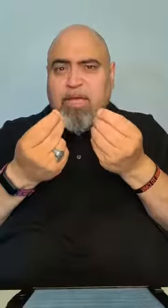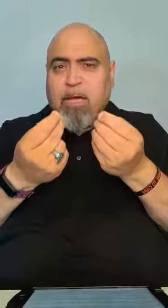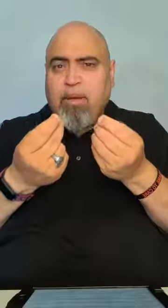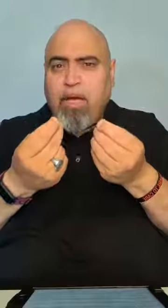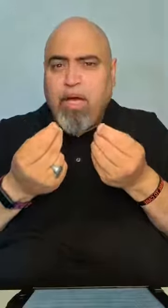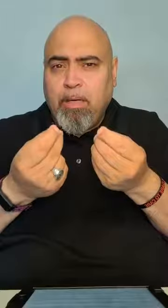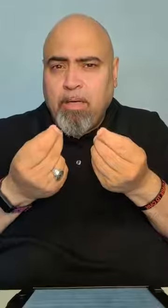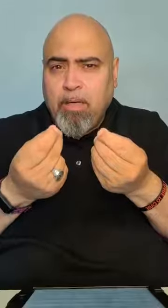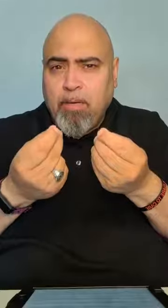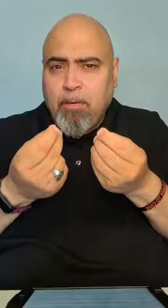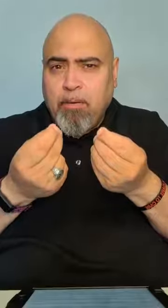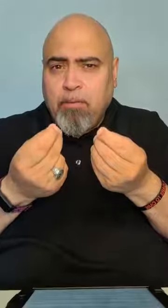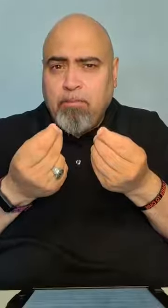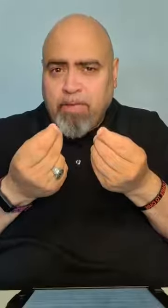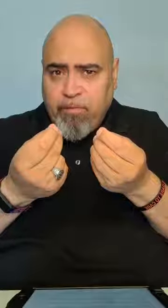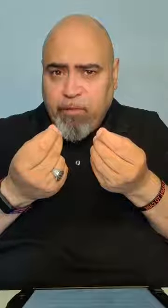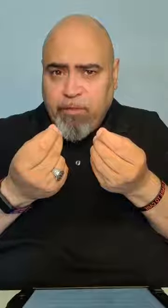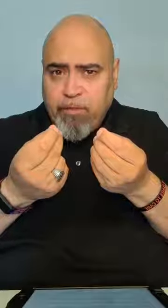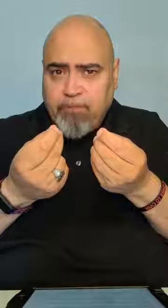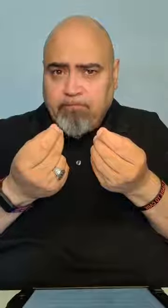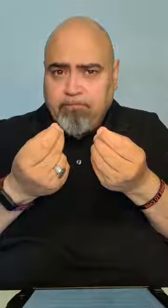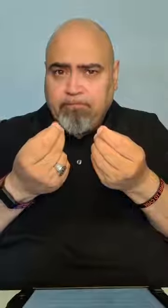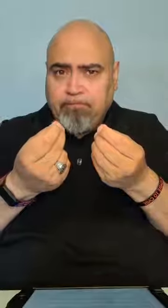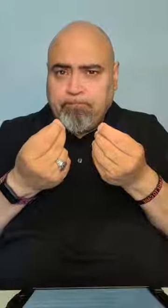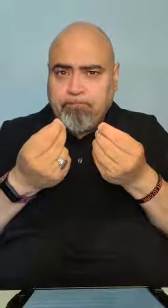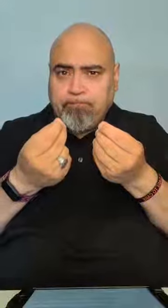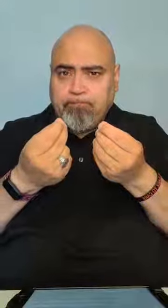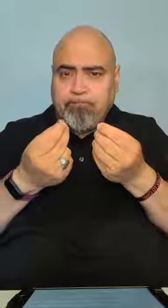become unbelievers.